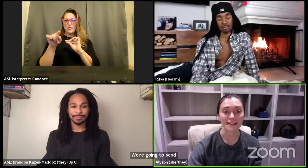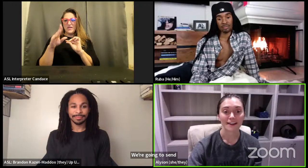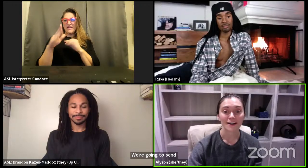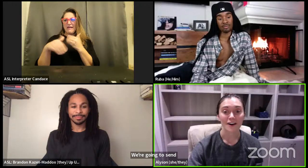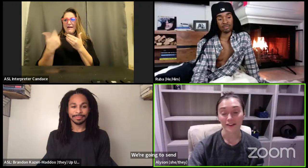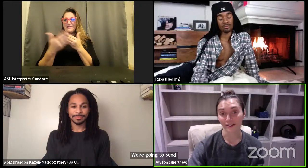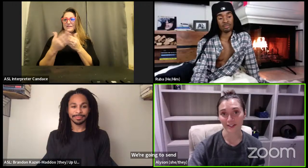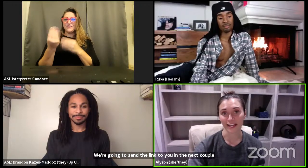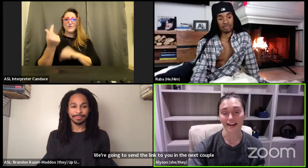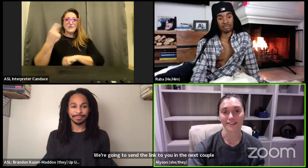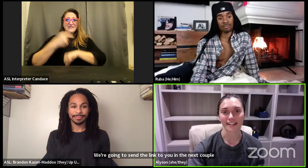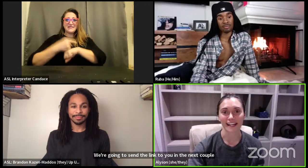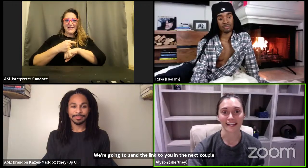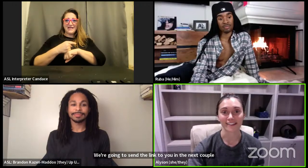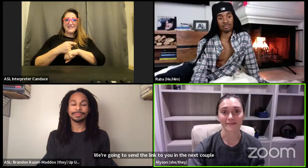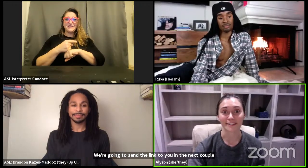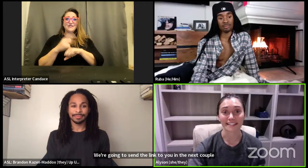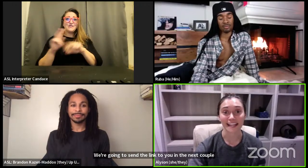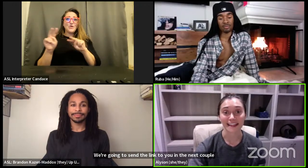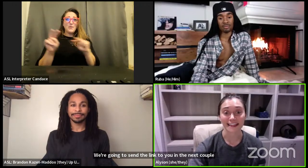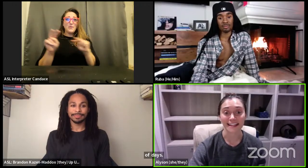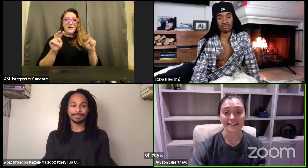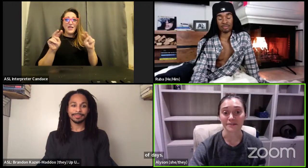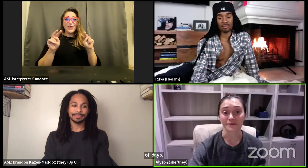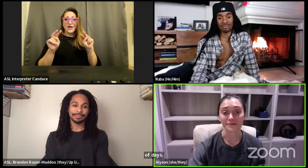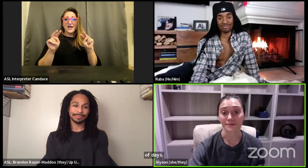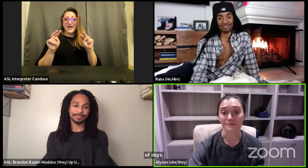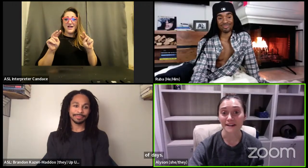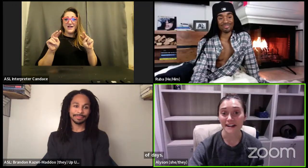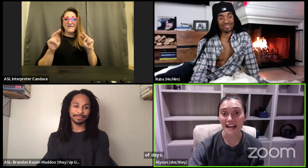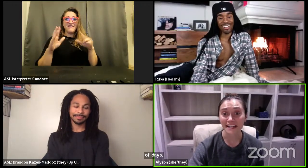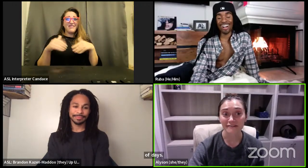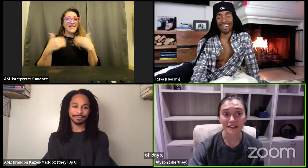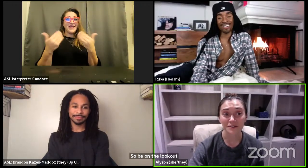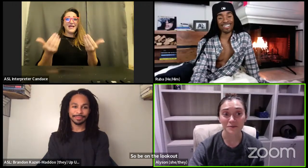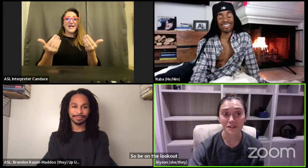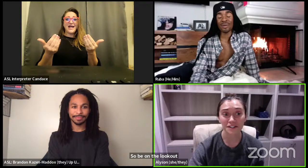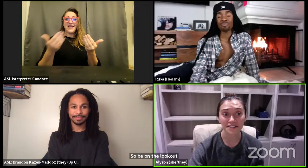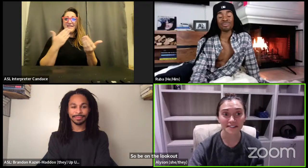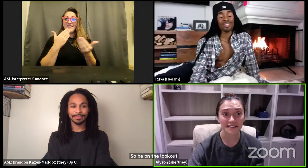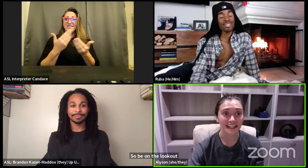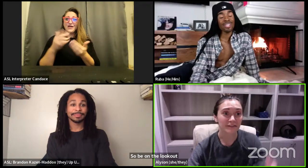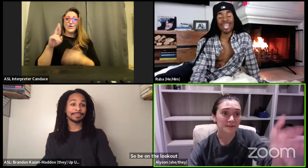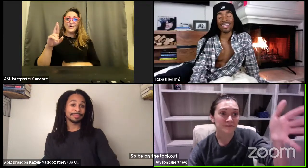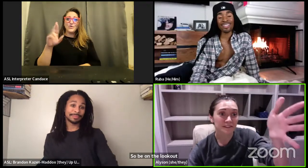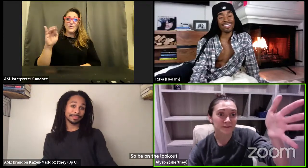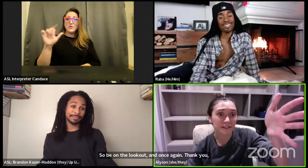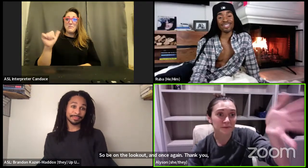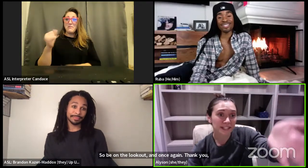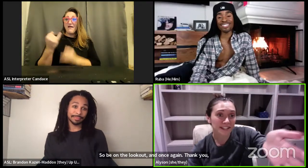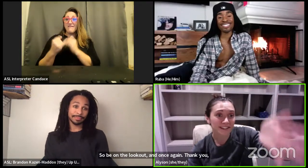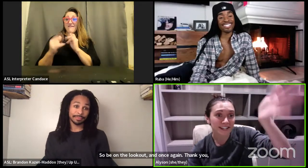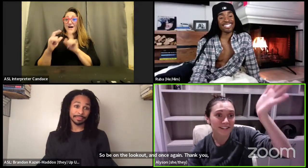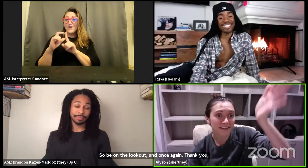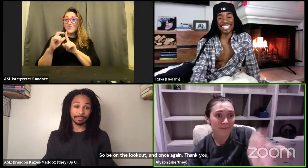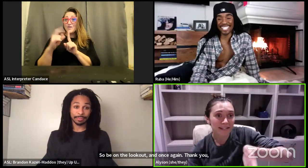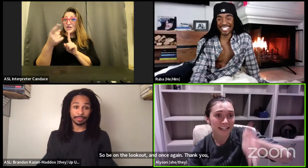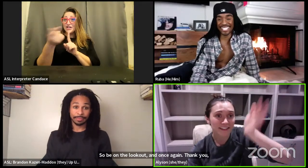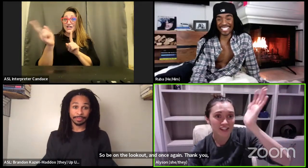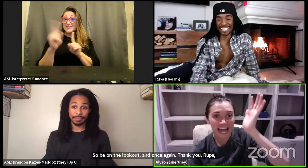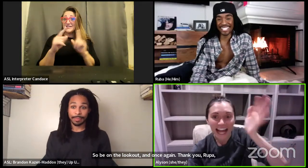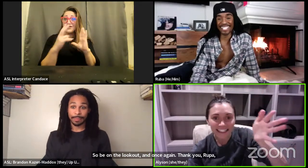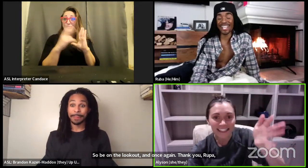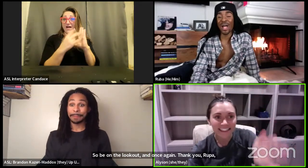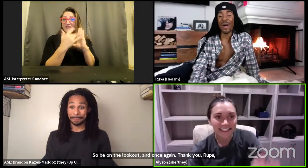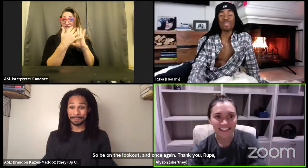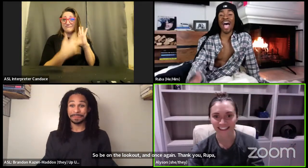be on the lookout. And once again, thank you. Ruba, any final words? And everyone, feel free to read the love happening in